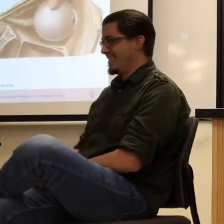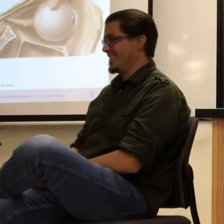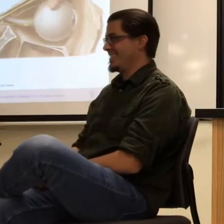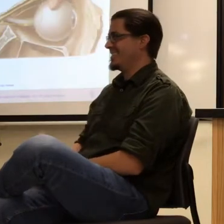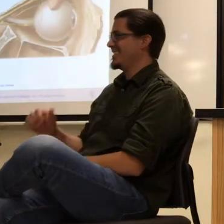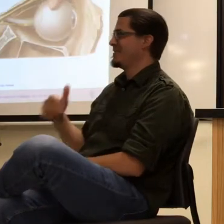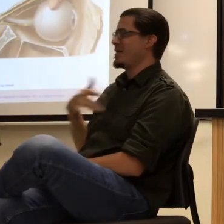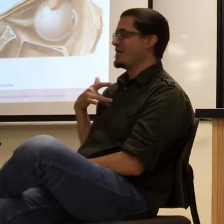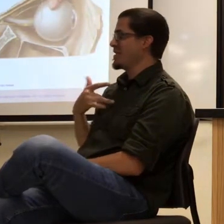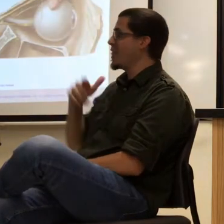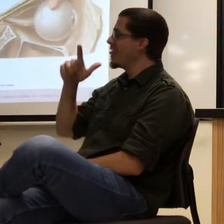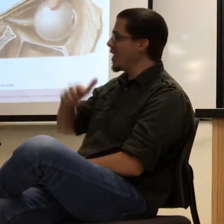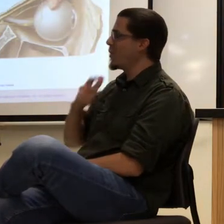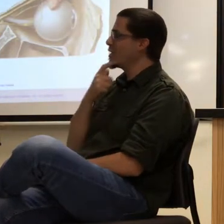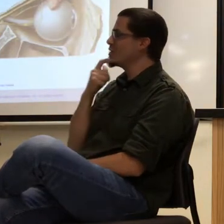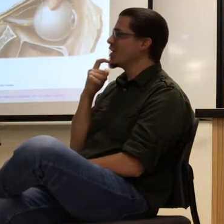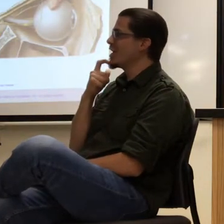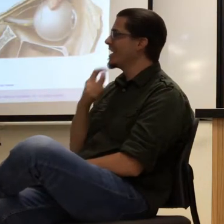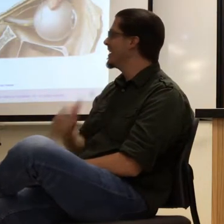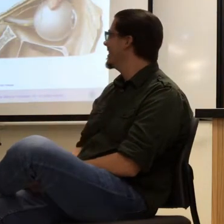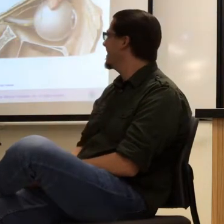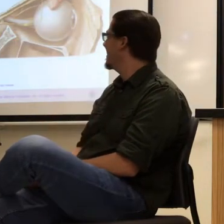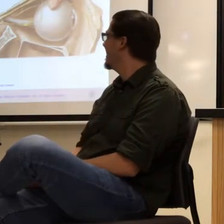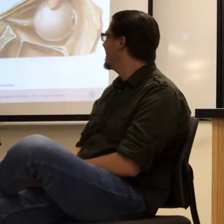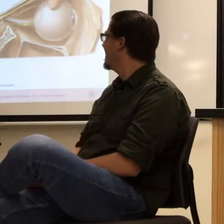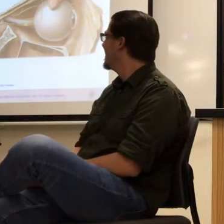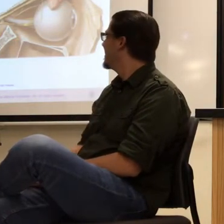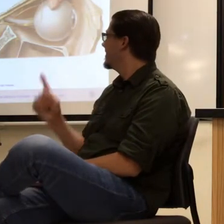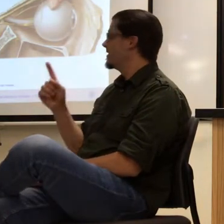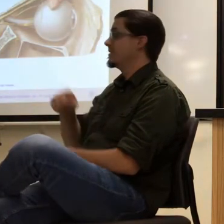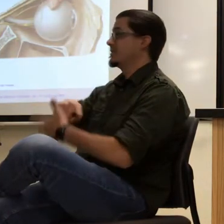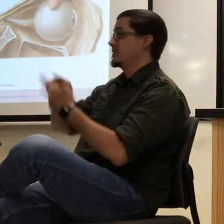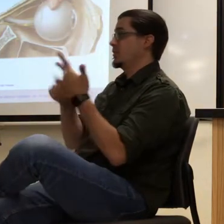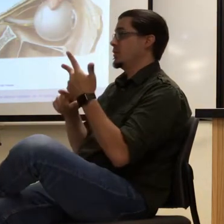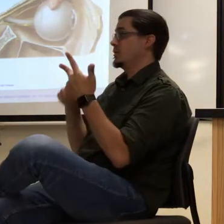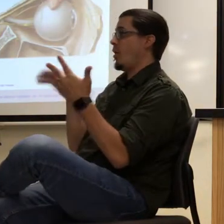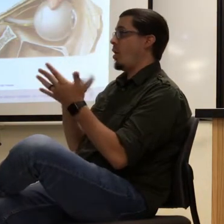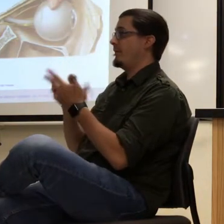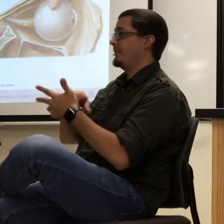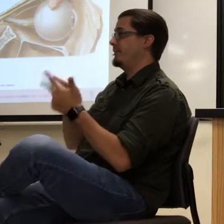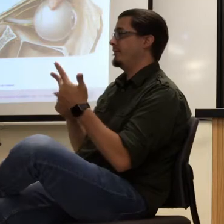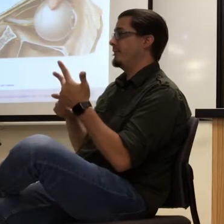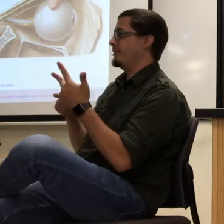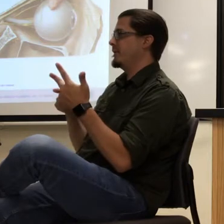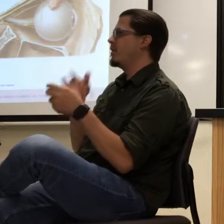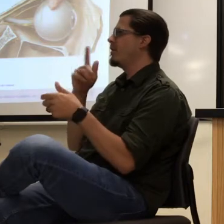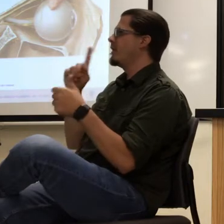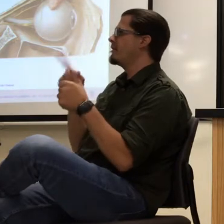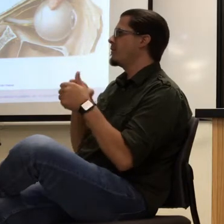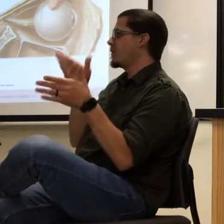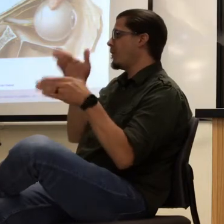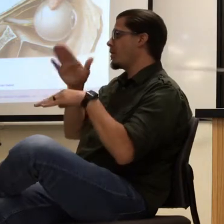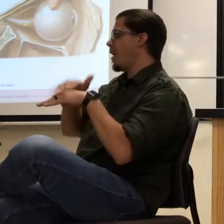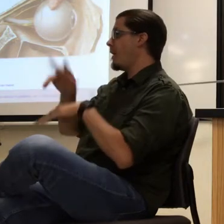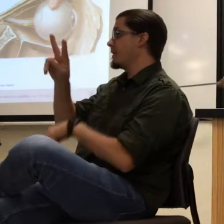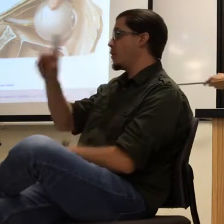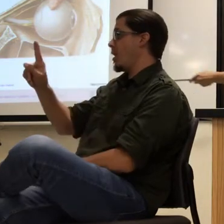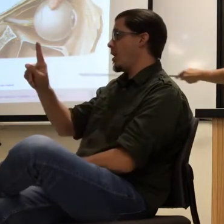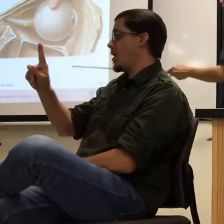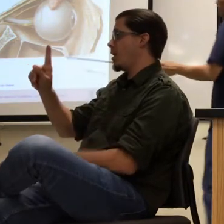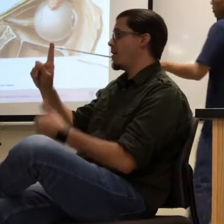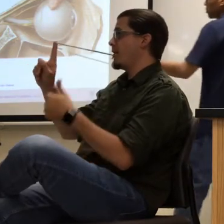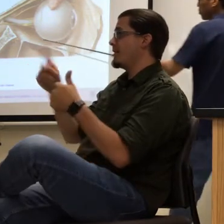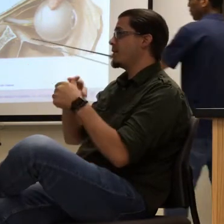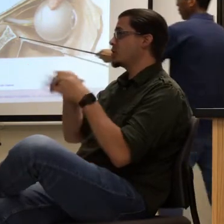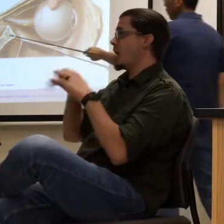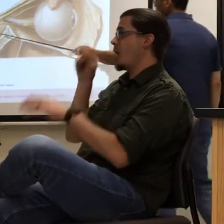So once again, this is showing all three branches. Let's just follow the V1. It first exits